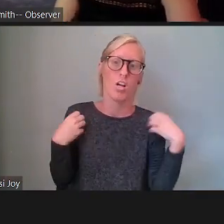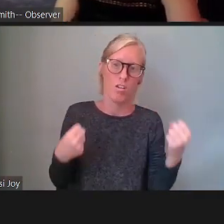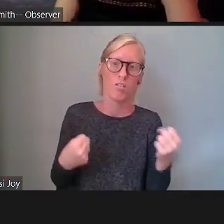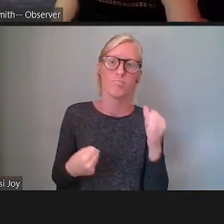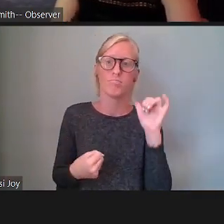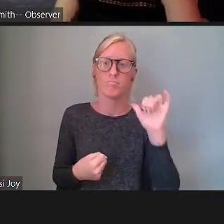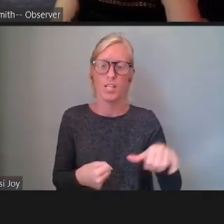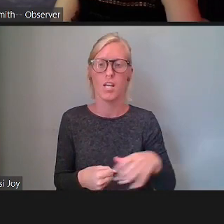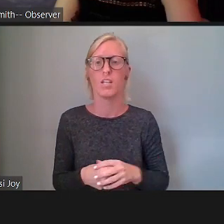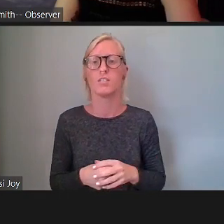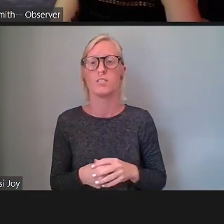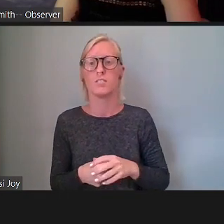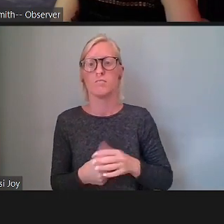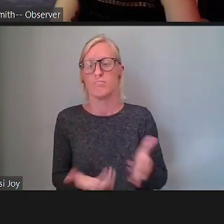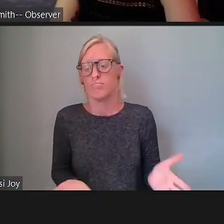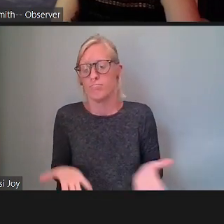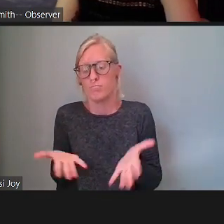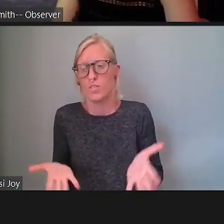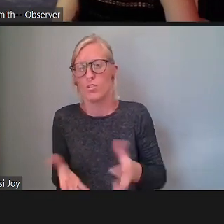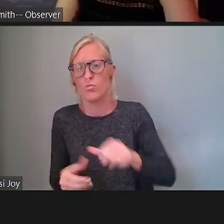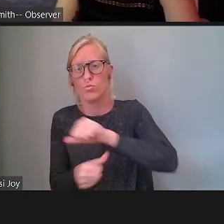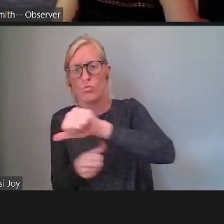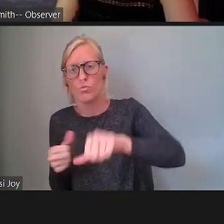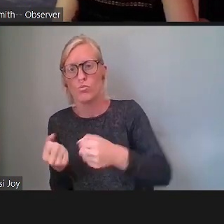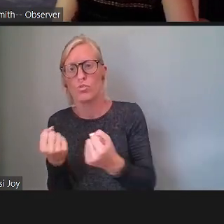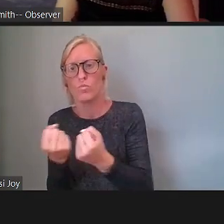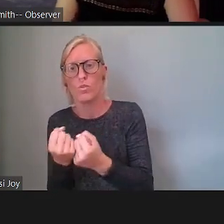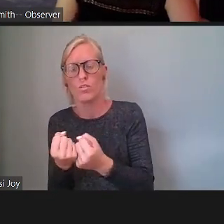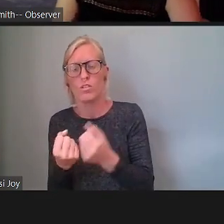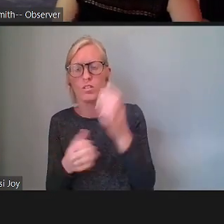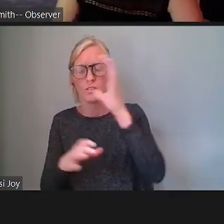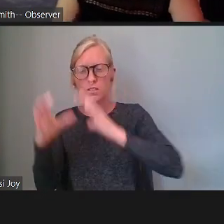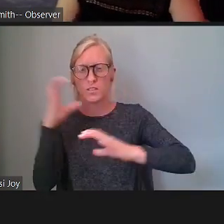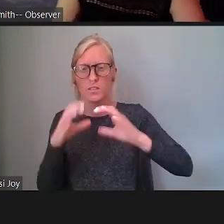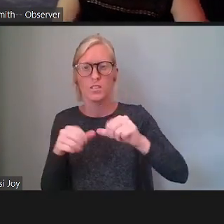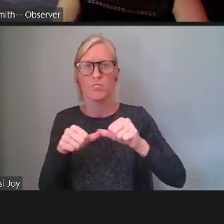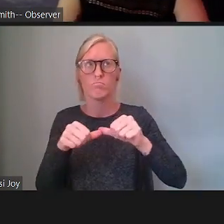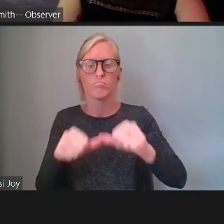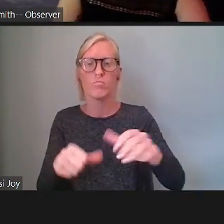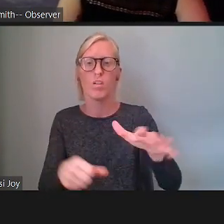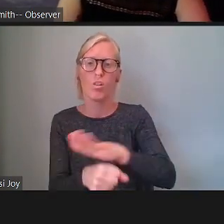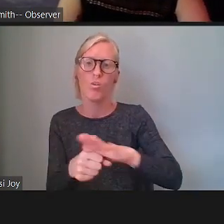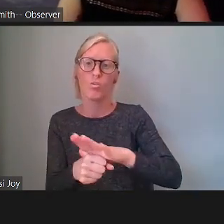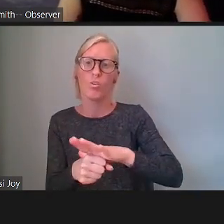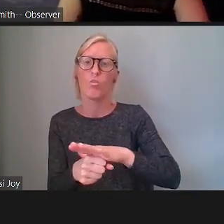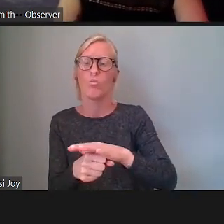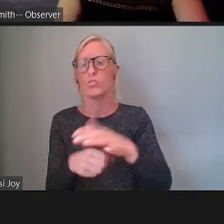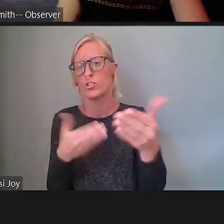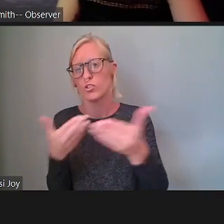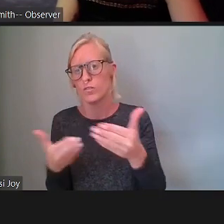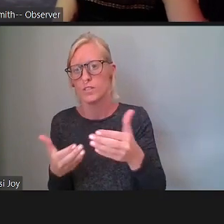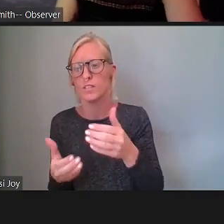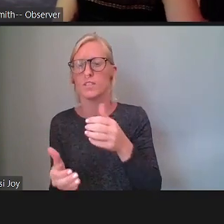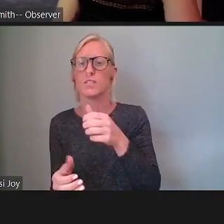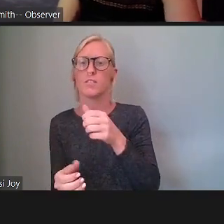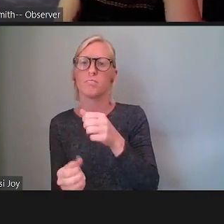support around that person, and for that person to seek further support through local services and local providers to help them manage the distress that they're